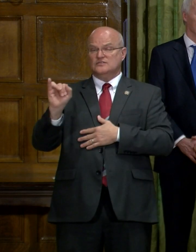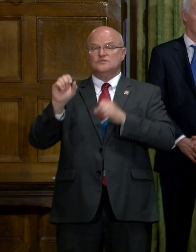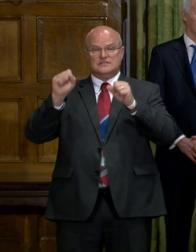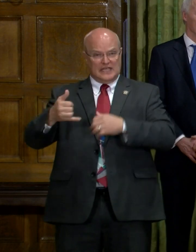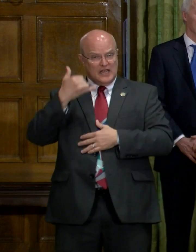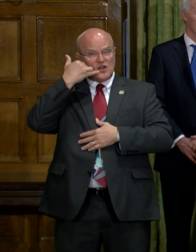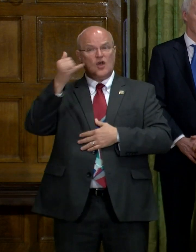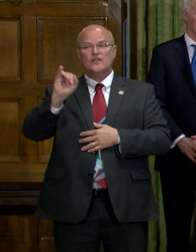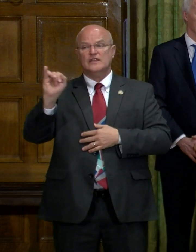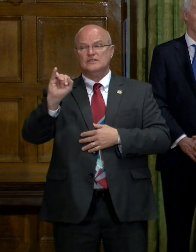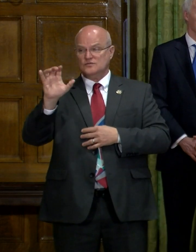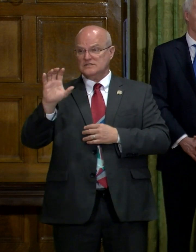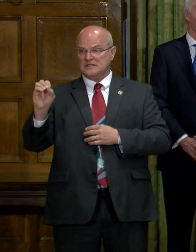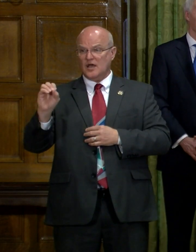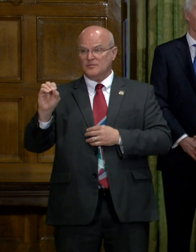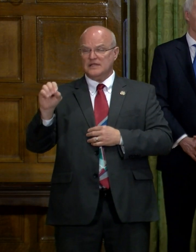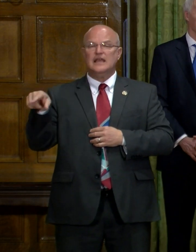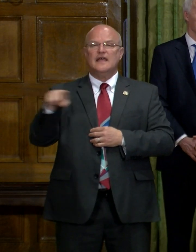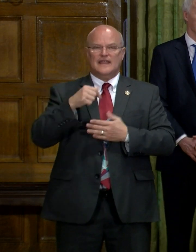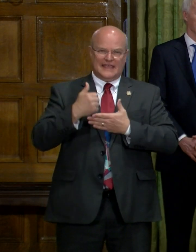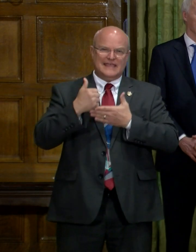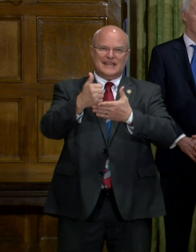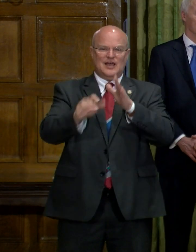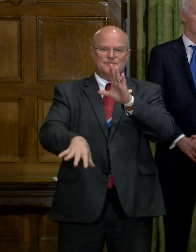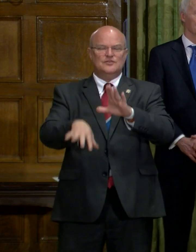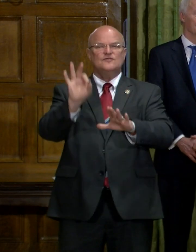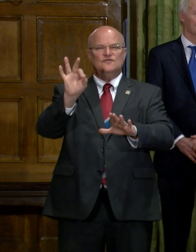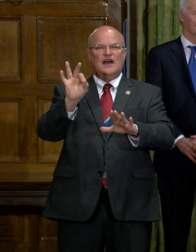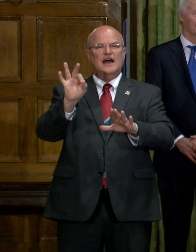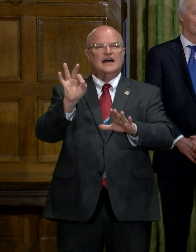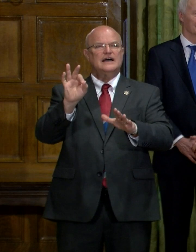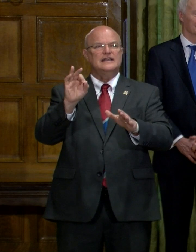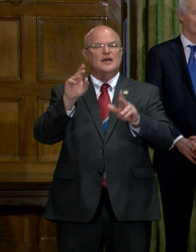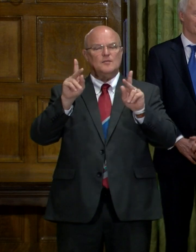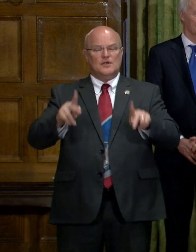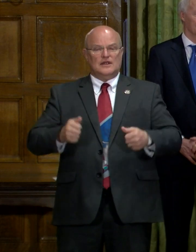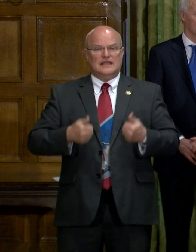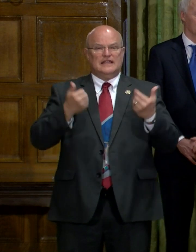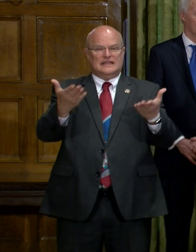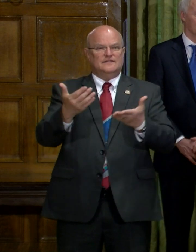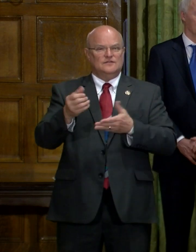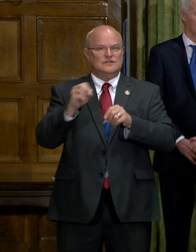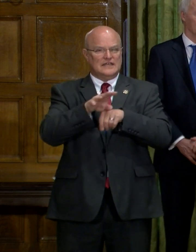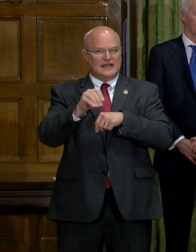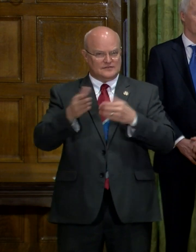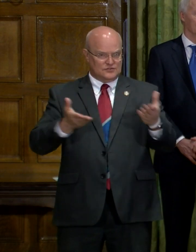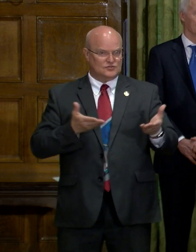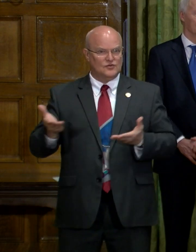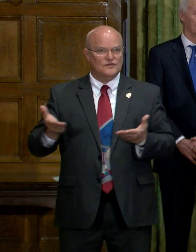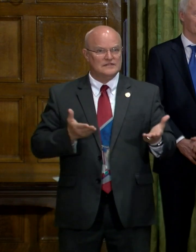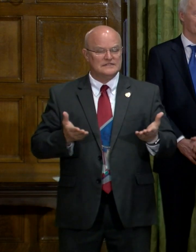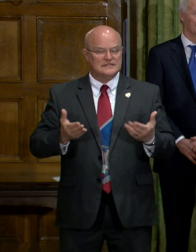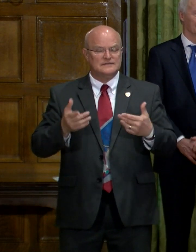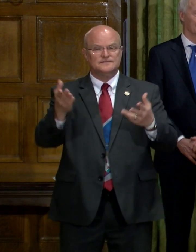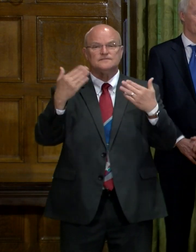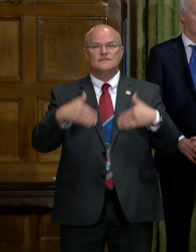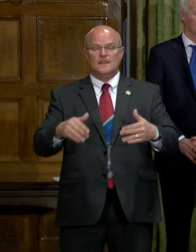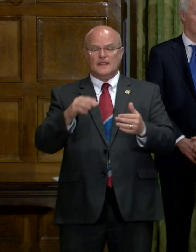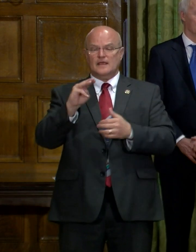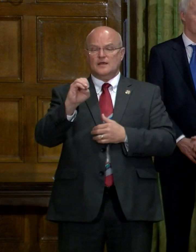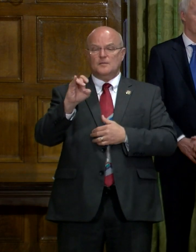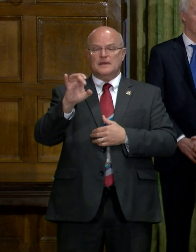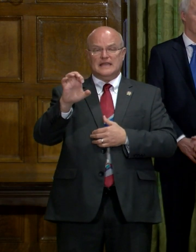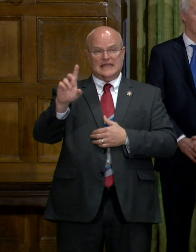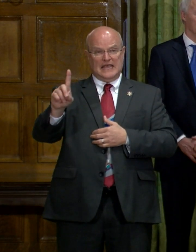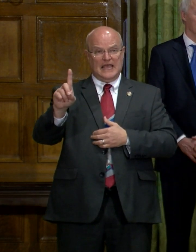you can call your insurance company and they can help you find a provider that can provide counseling services. If you have